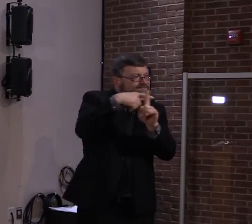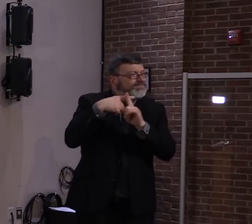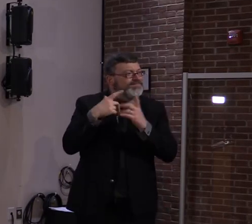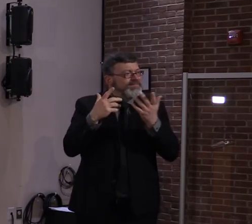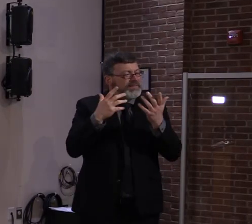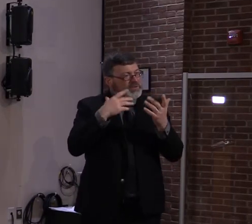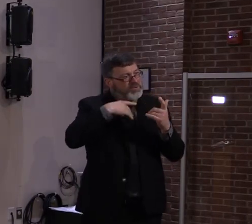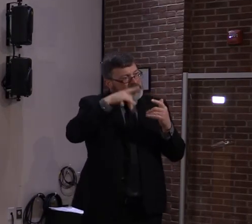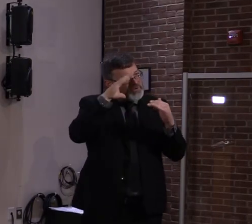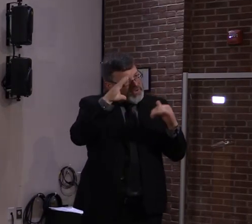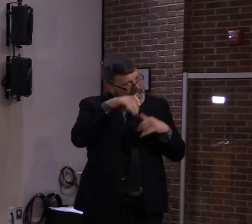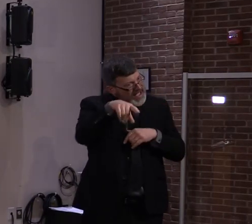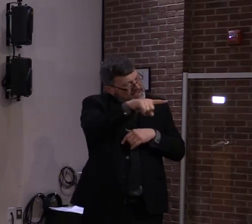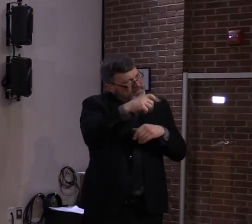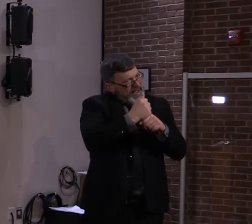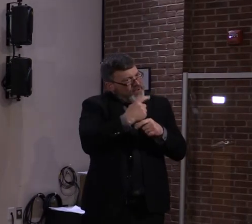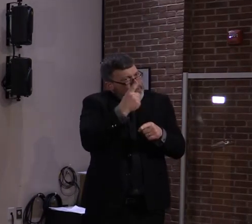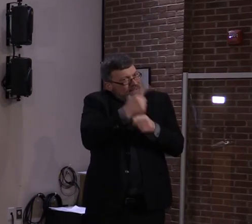this.